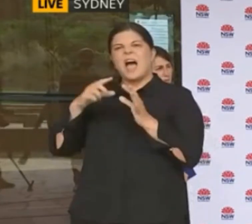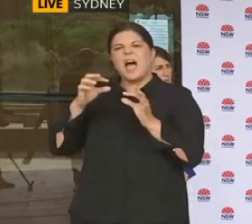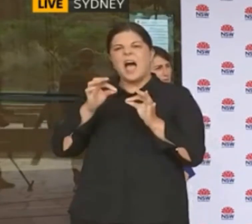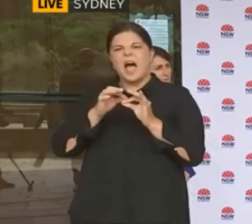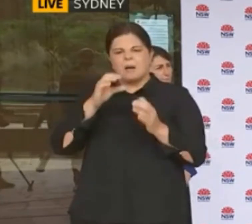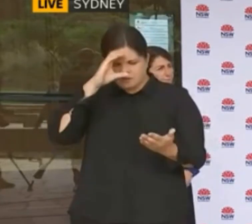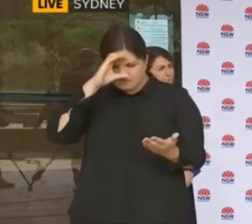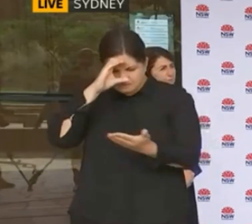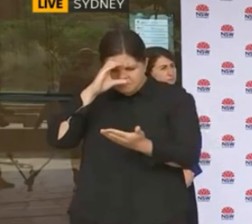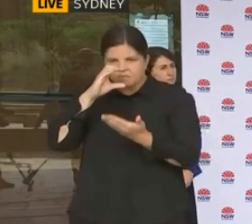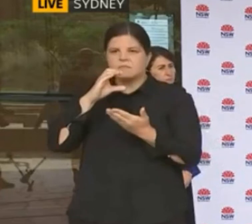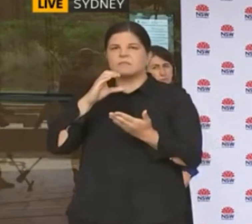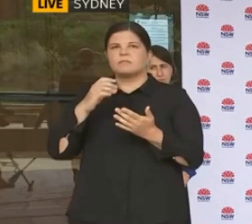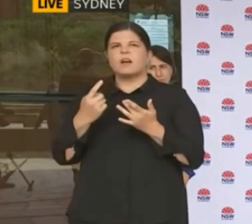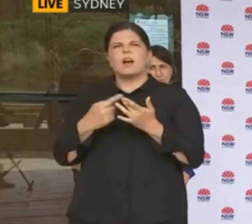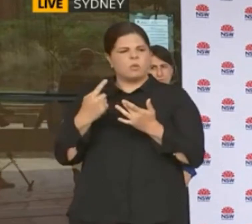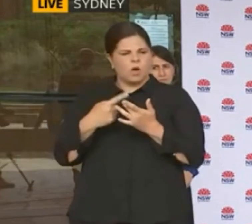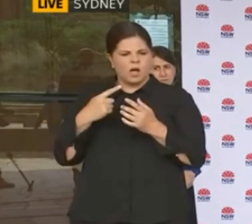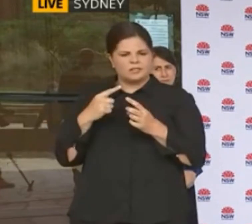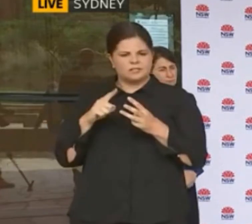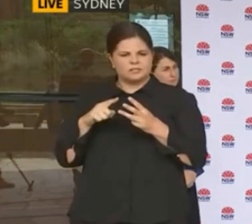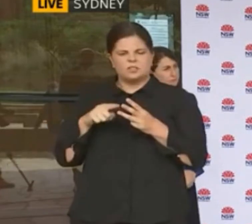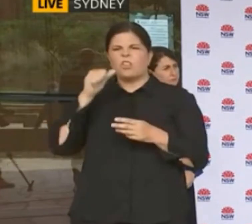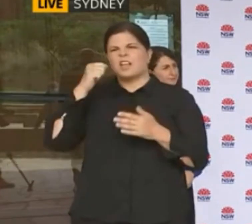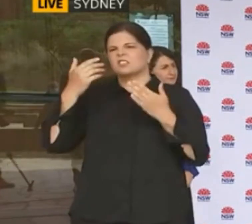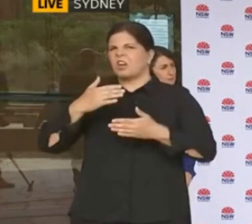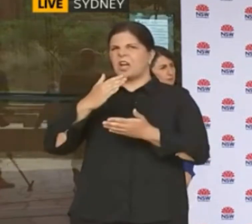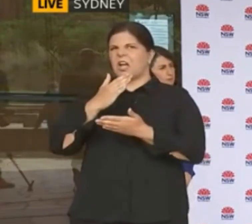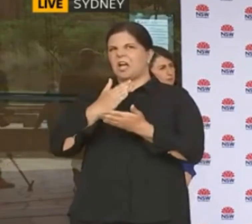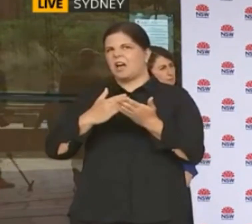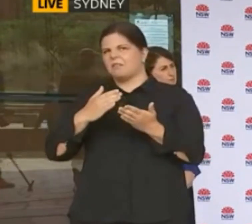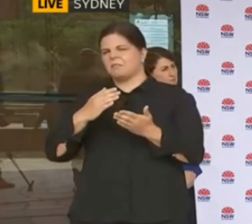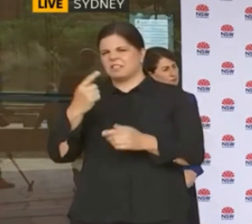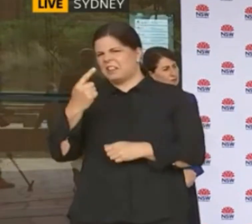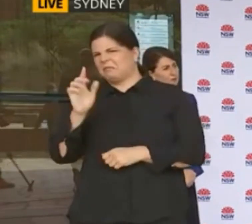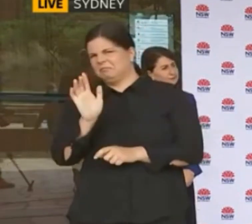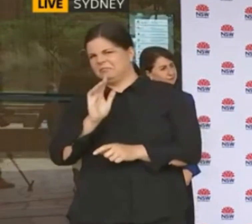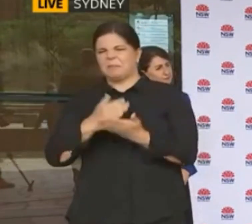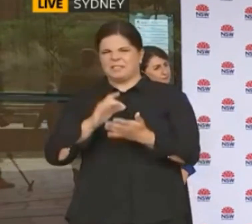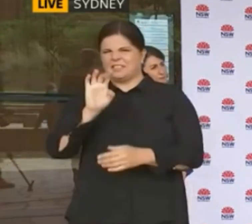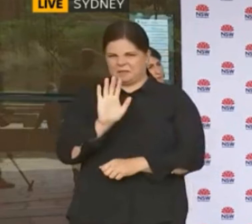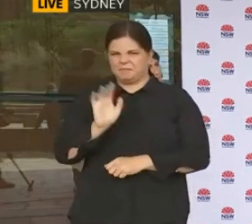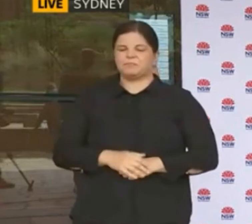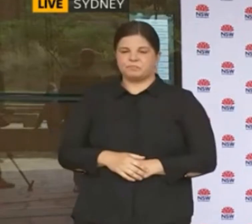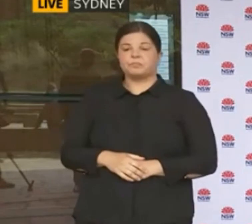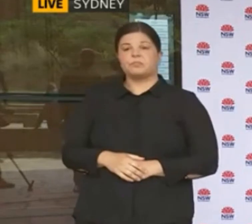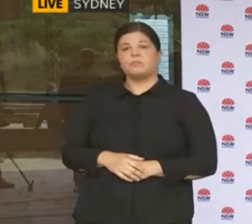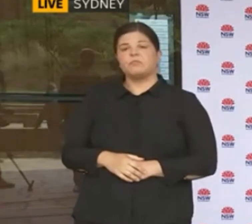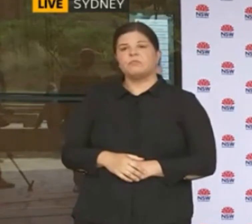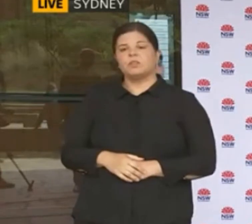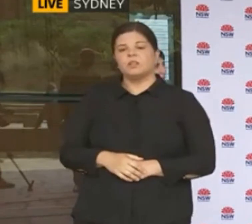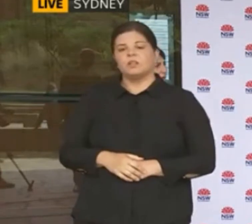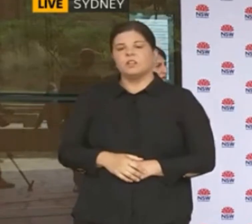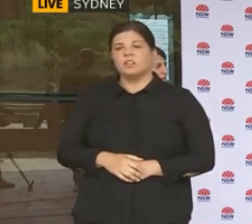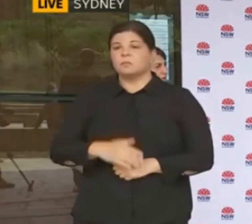one came in at around 10:30 or so last night. And can I just express my gratitude to all of the